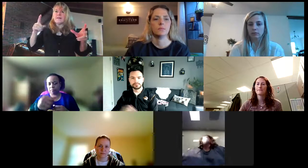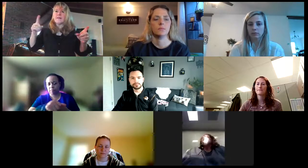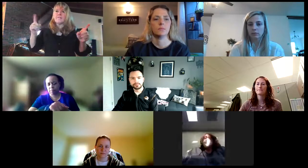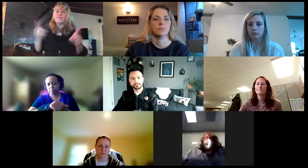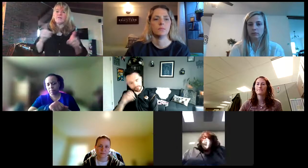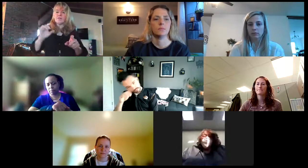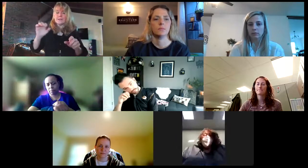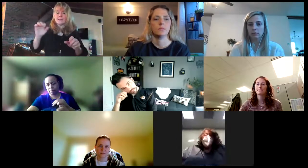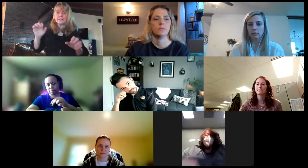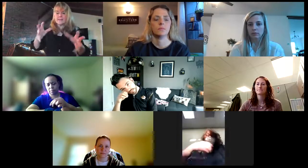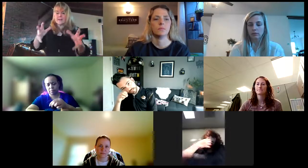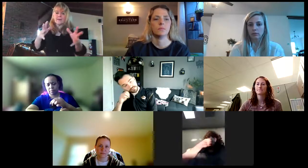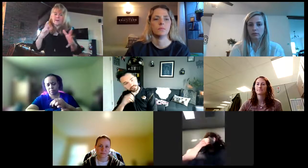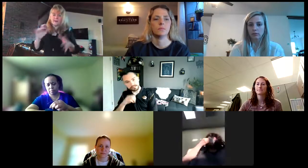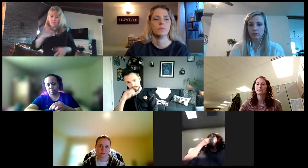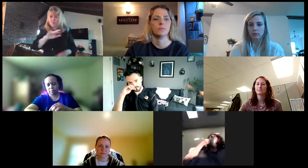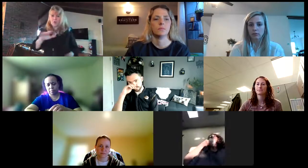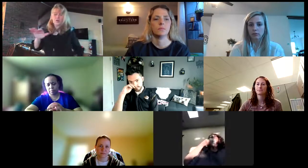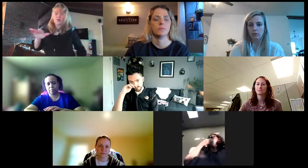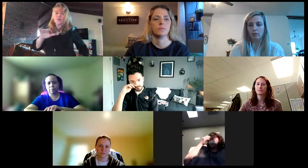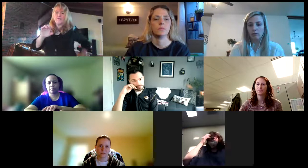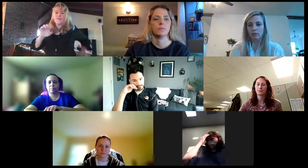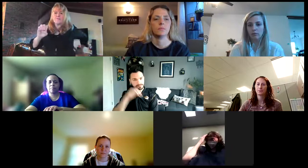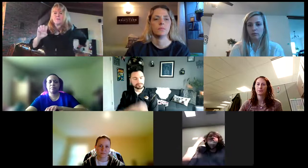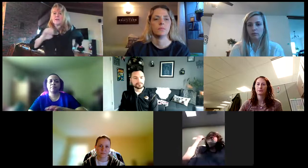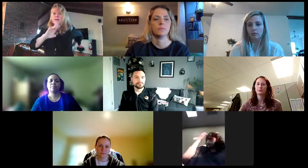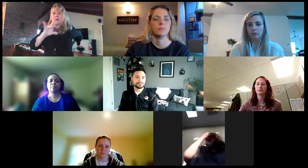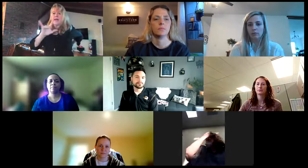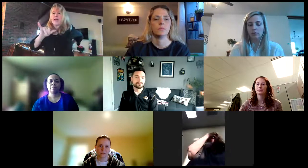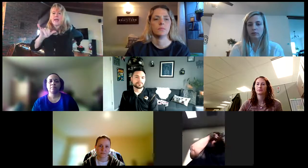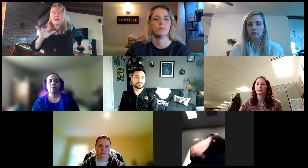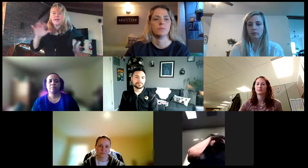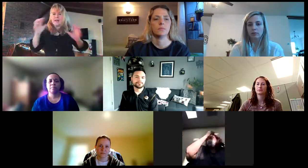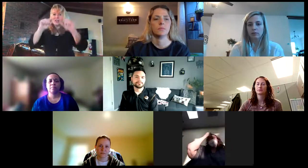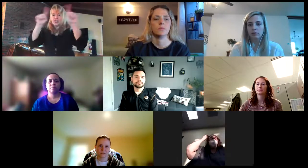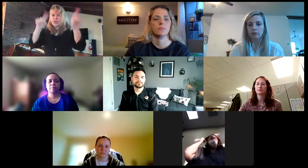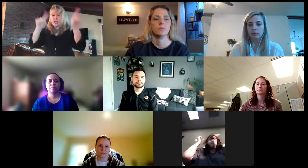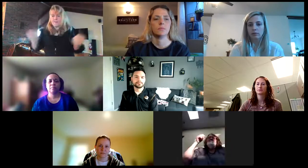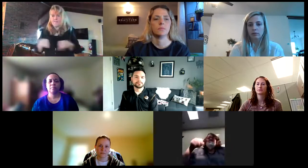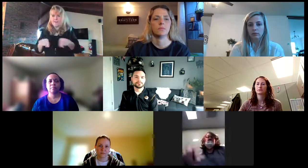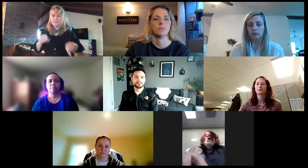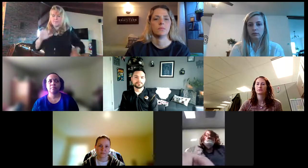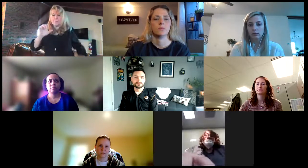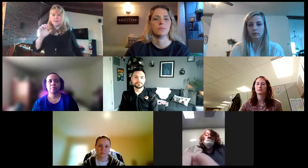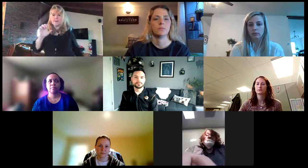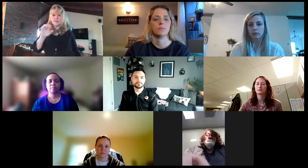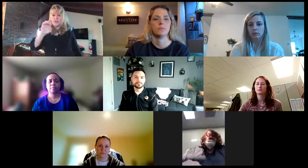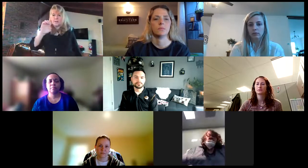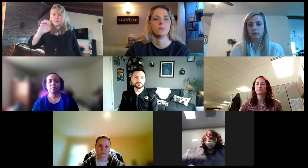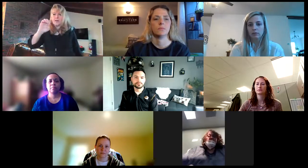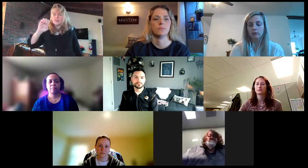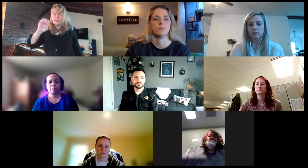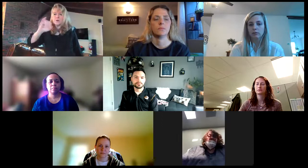the deaf culture is... You're finger spelling a shape, a finger spelled